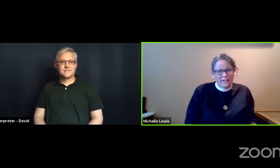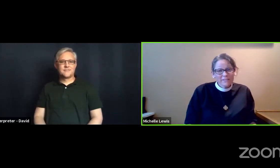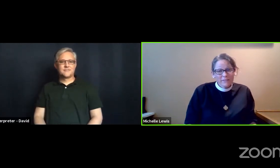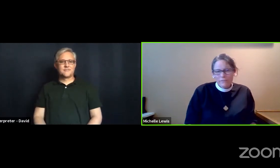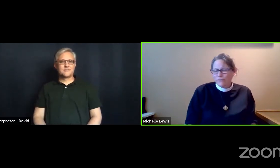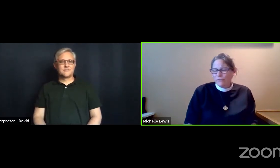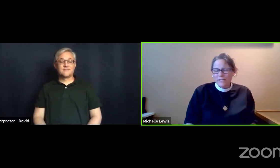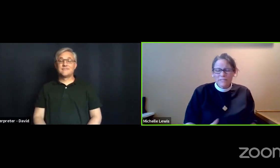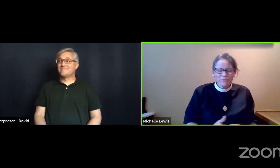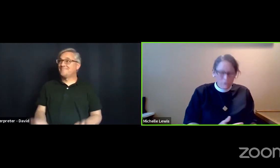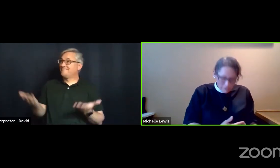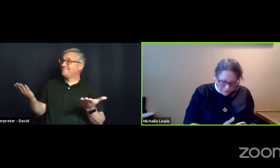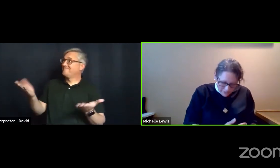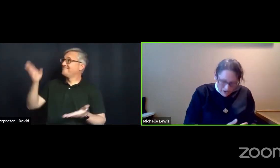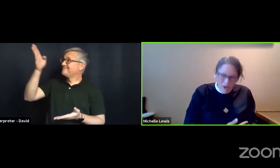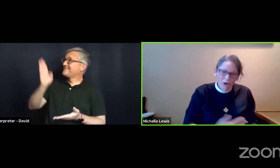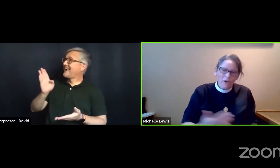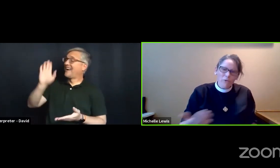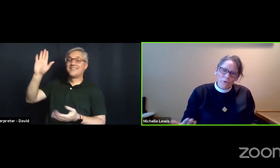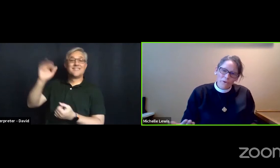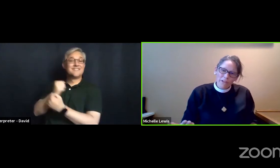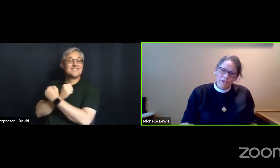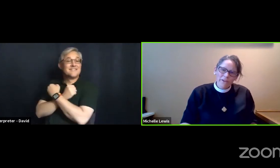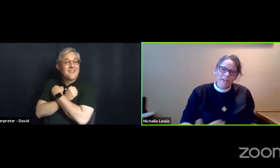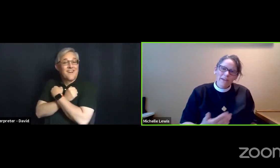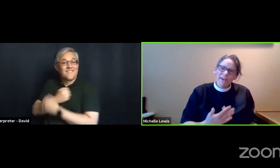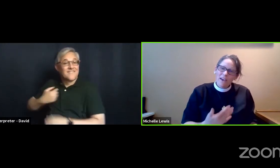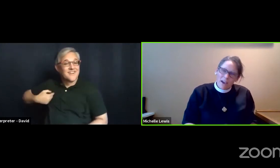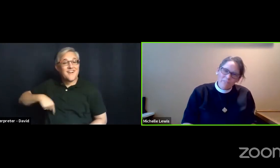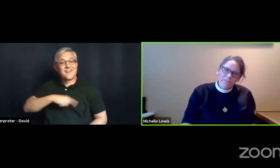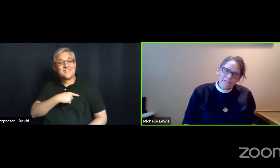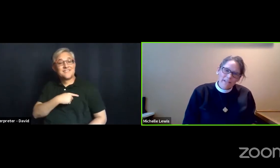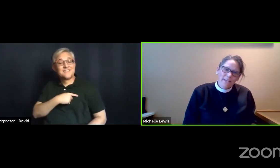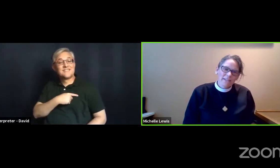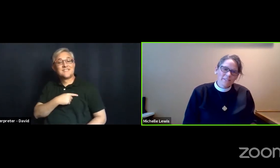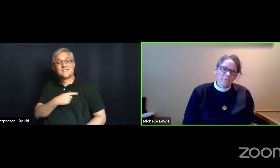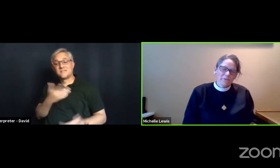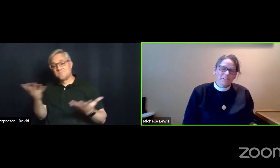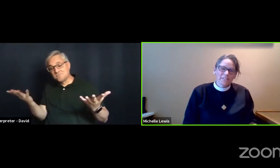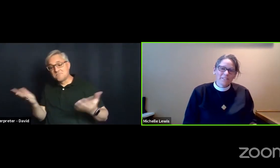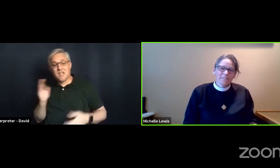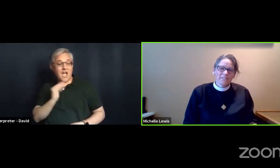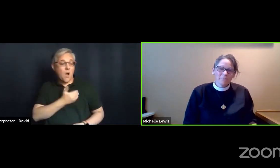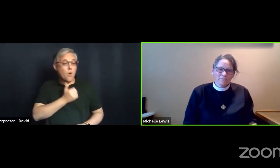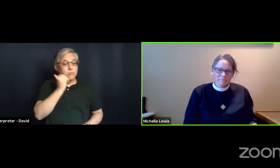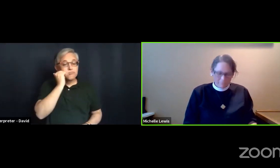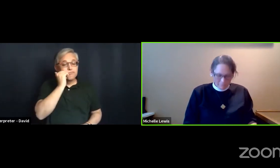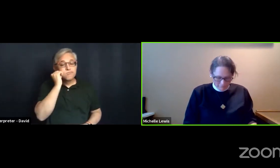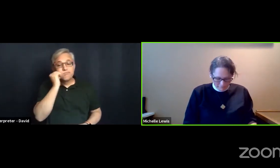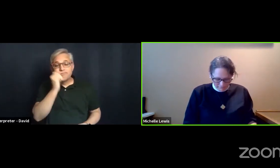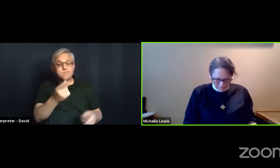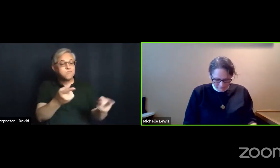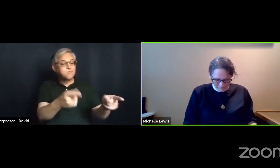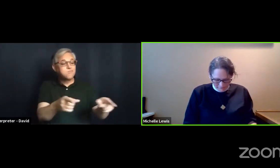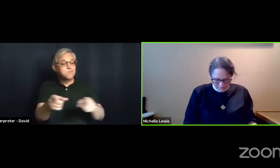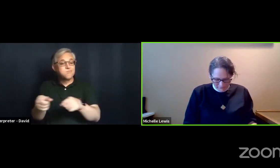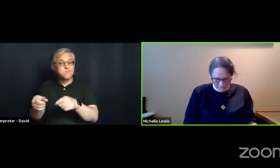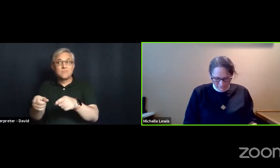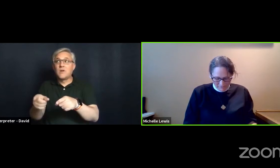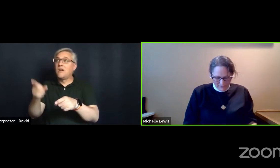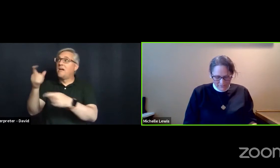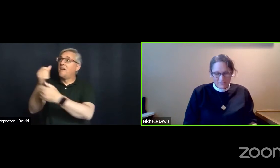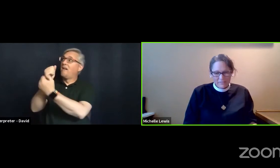Because God's love transforms our ordinary, everyday experiences.